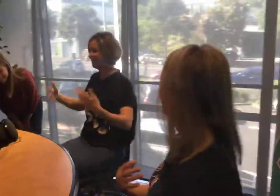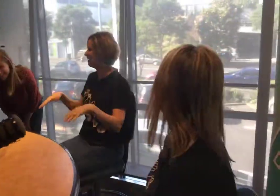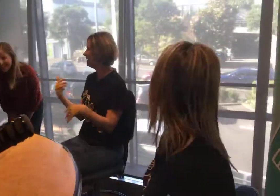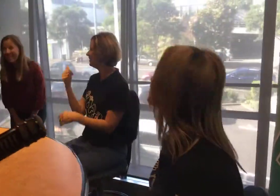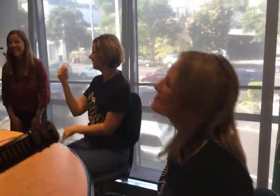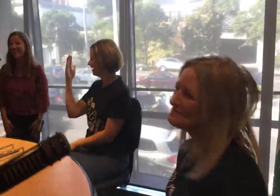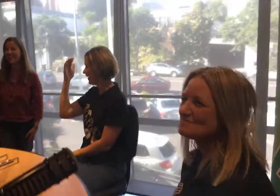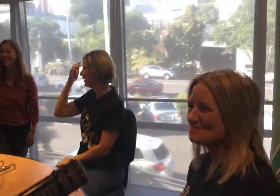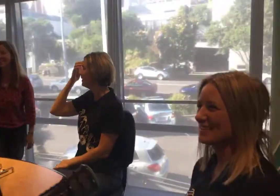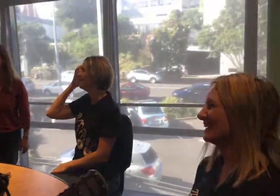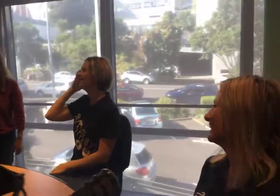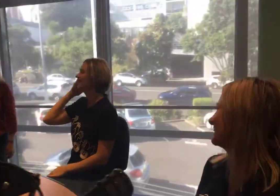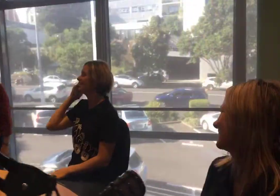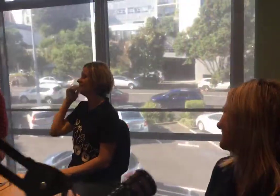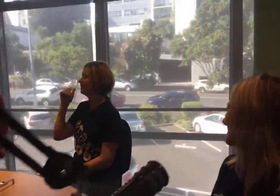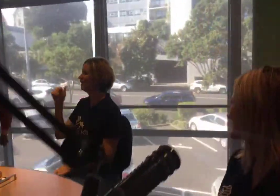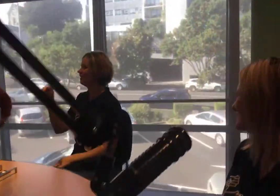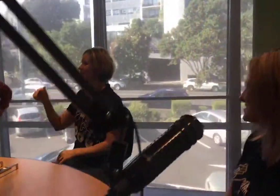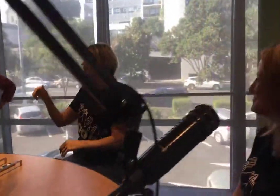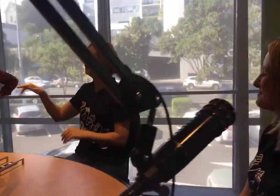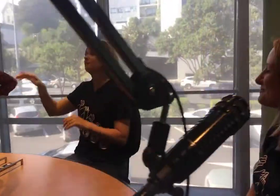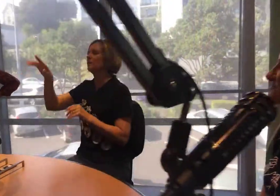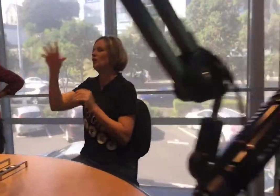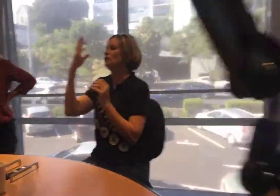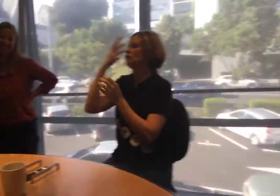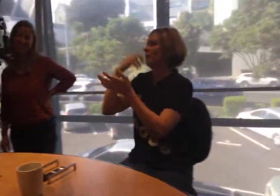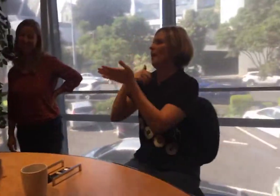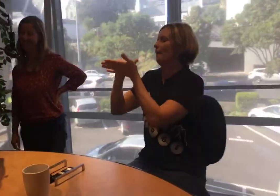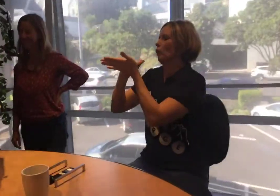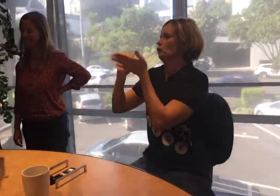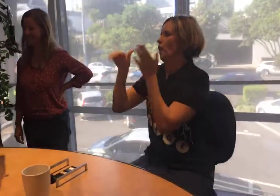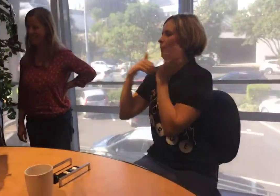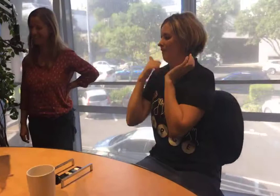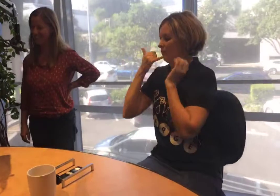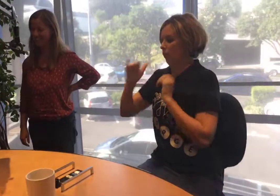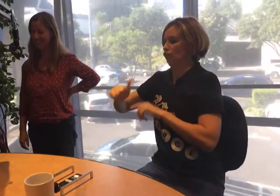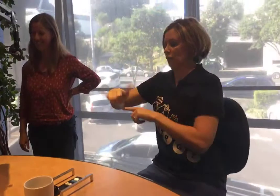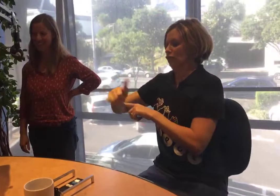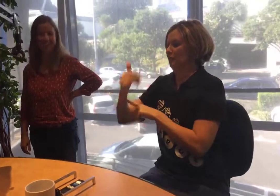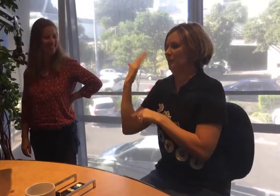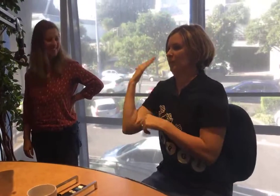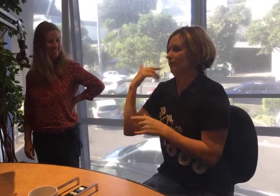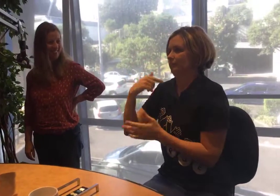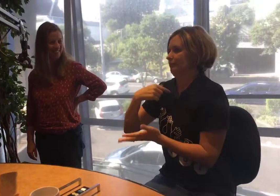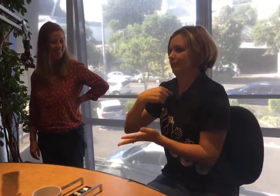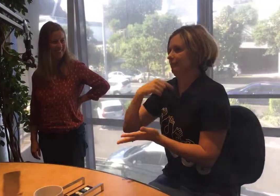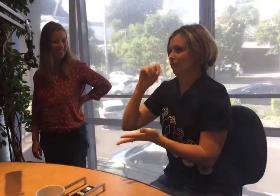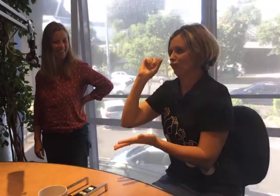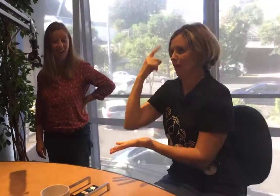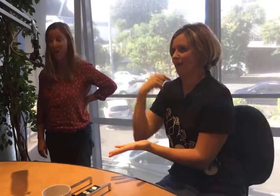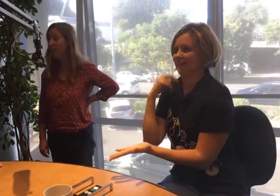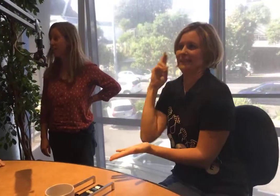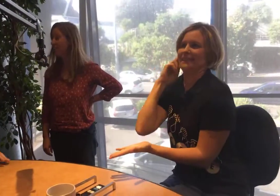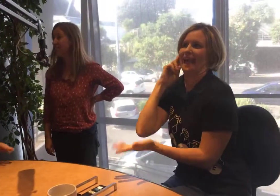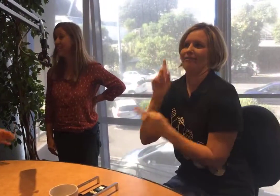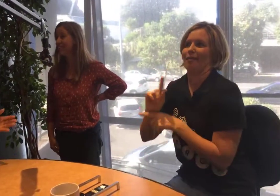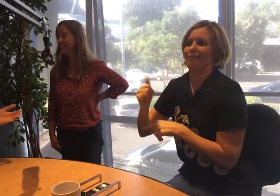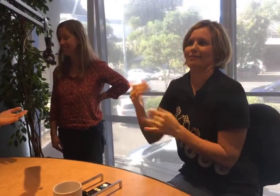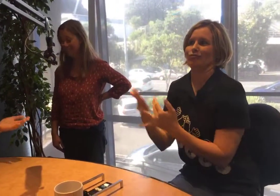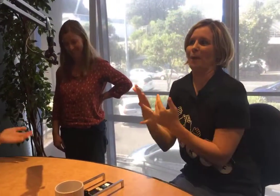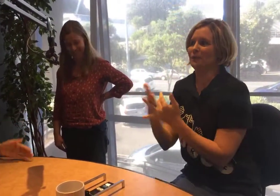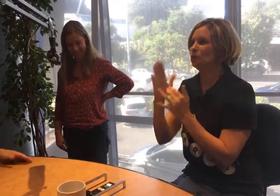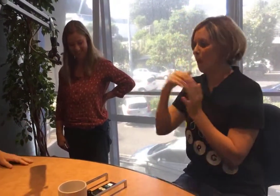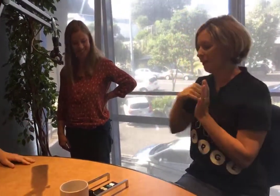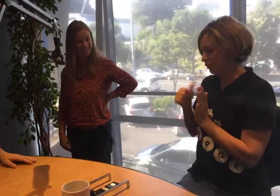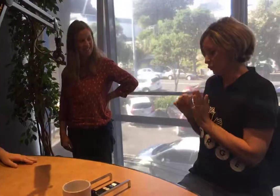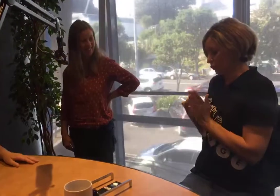Relax. No, it's very stressful. Hey, So, look, can I just say as well, my apologies before for my phone ringing. Oh.